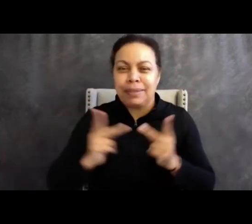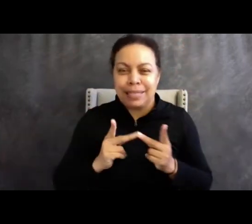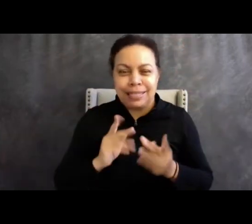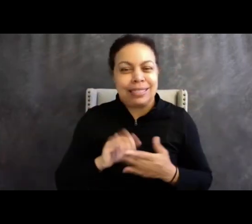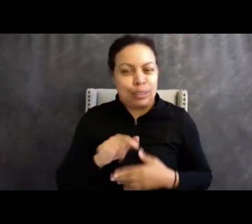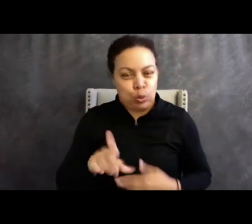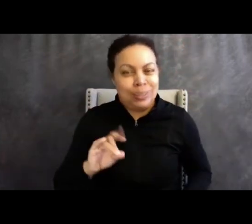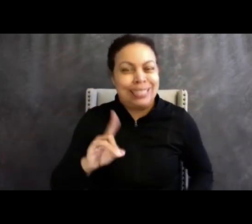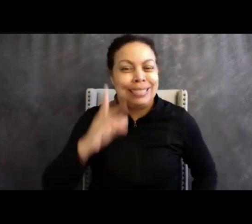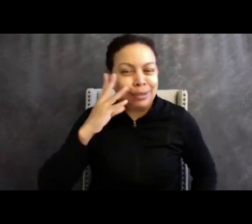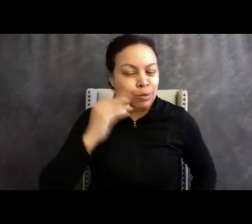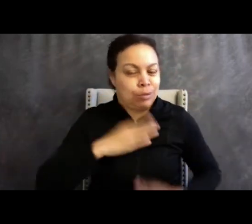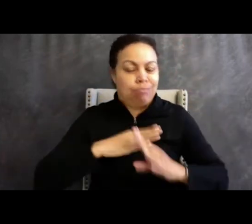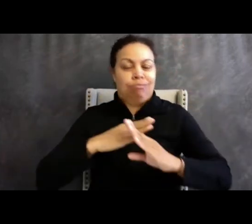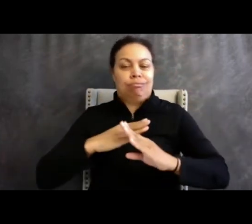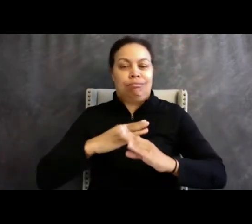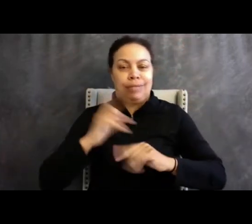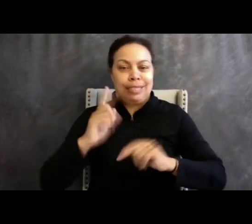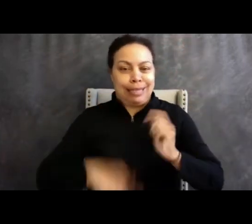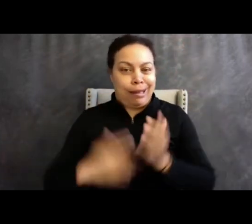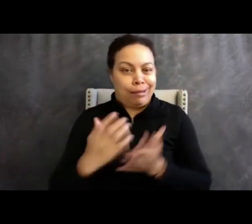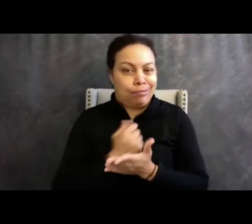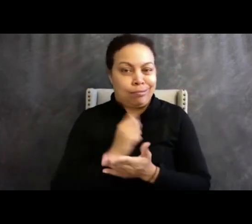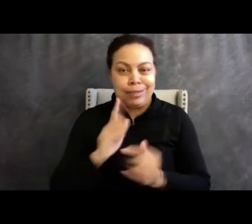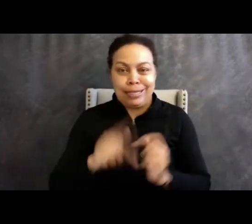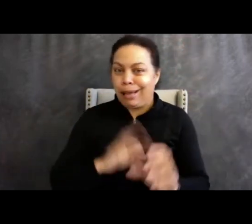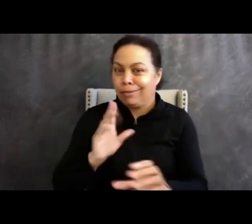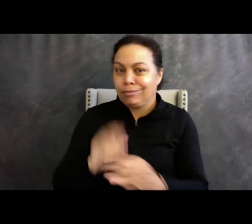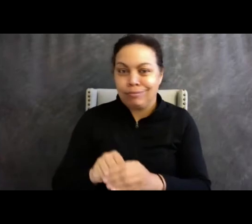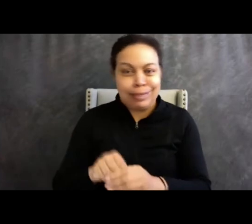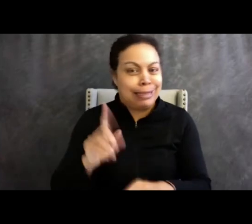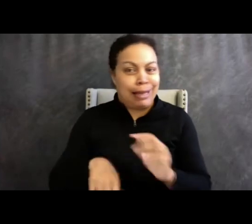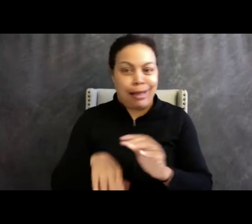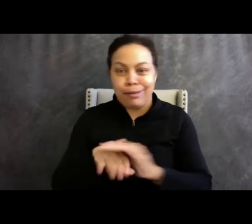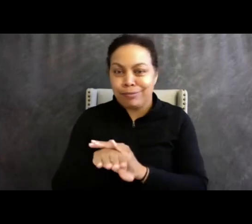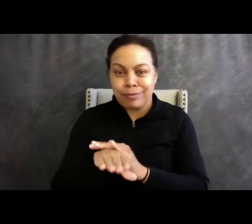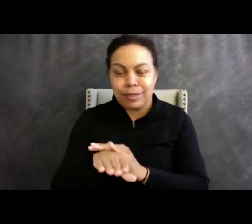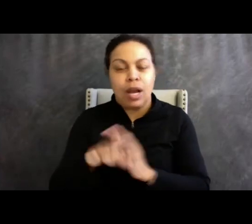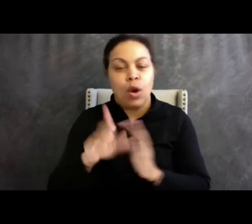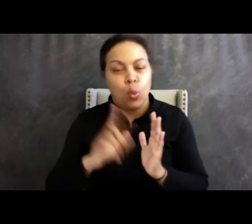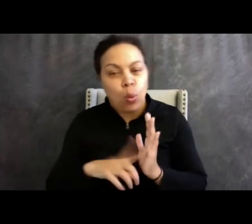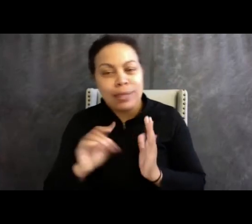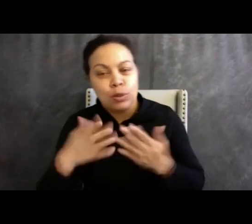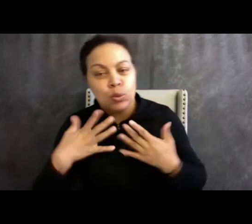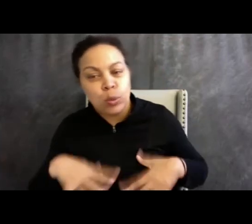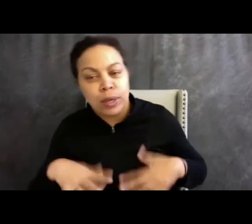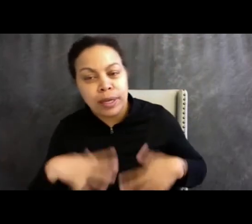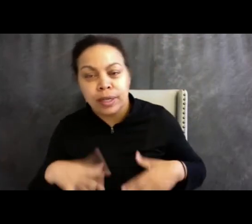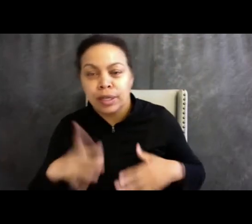this, and what you had on, and what you looked like.